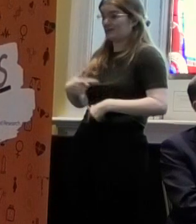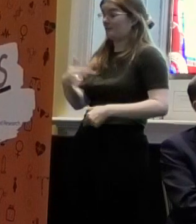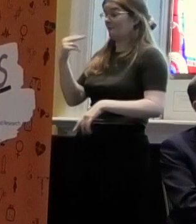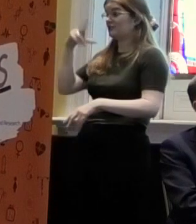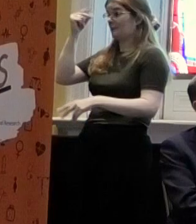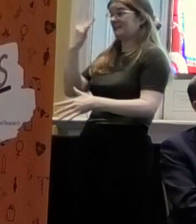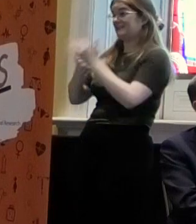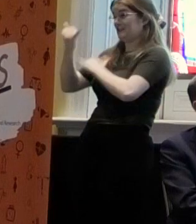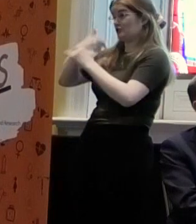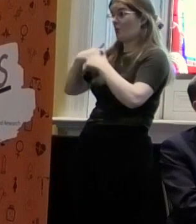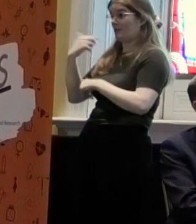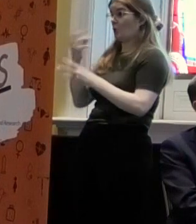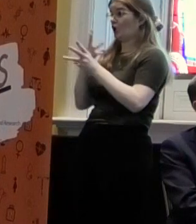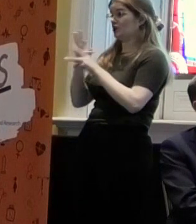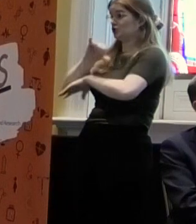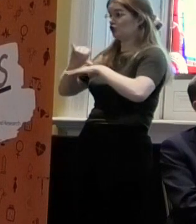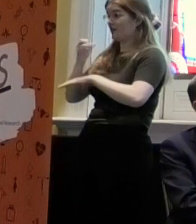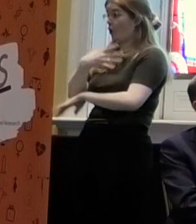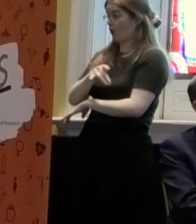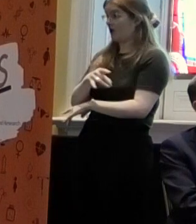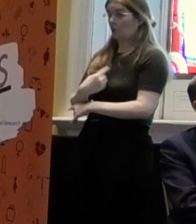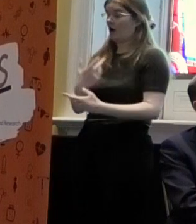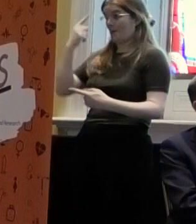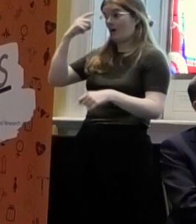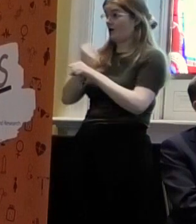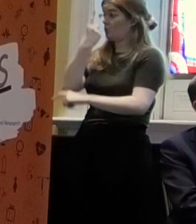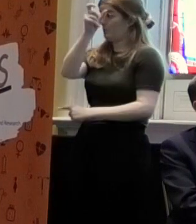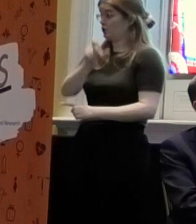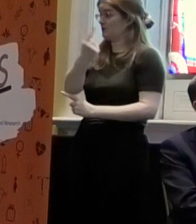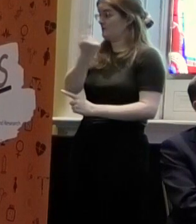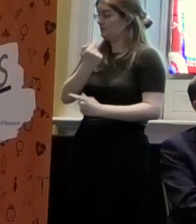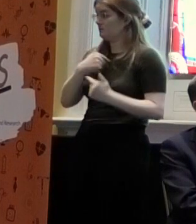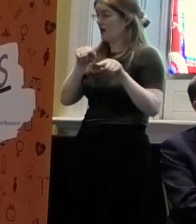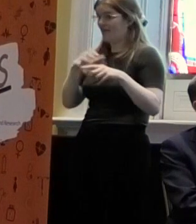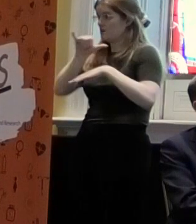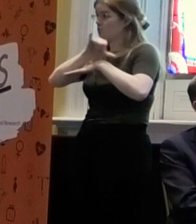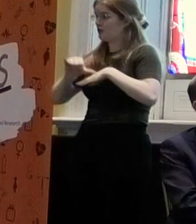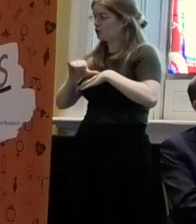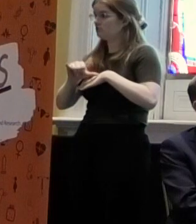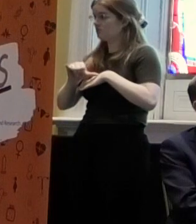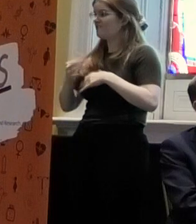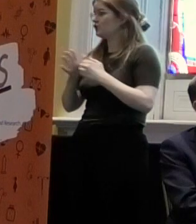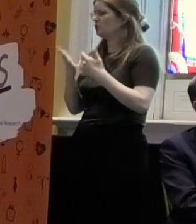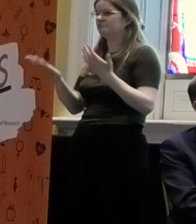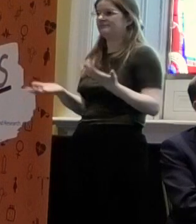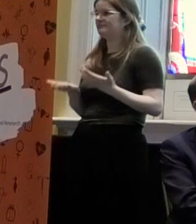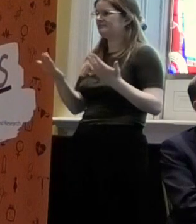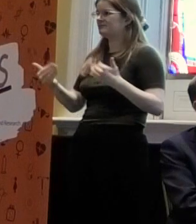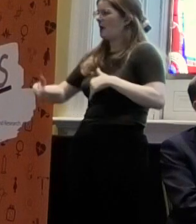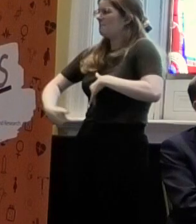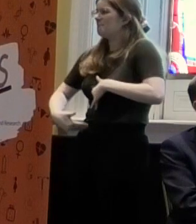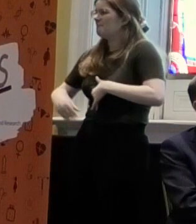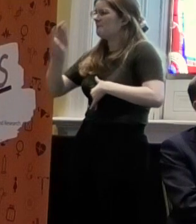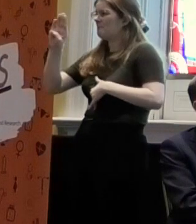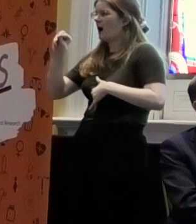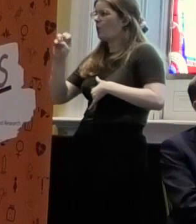worked in surgery in Cork, we had a patient who had an operation for bowel disorder